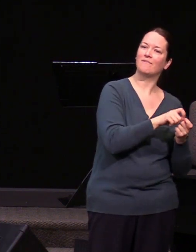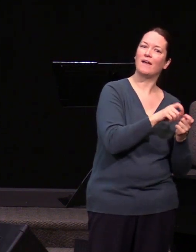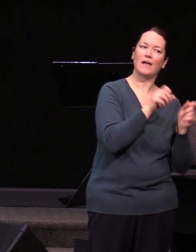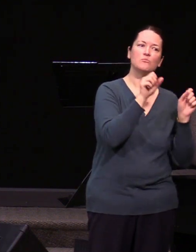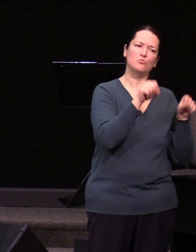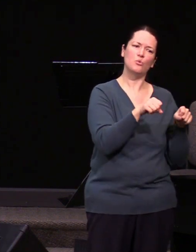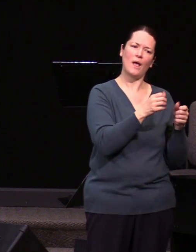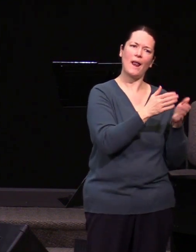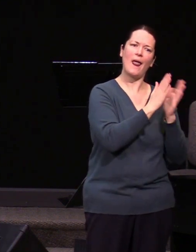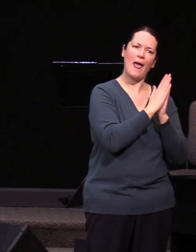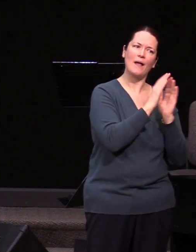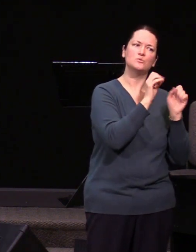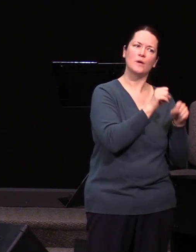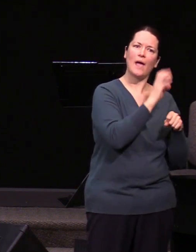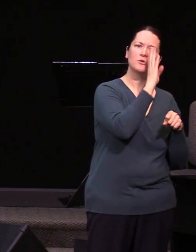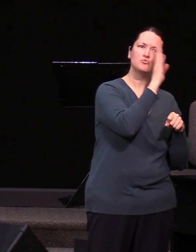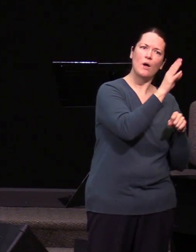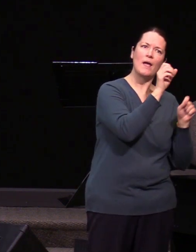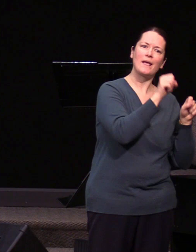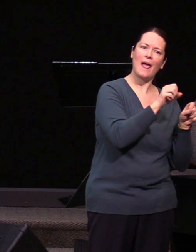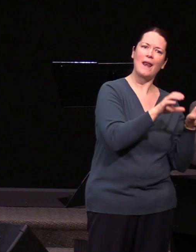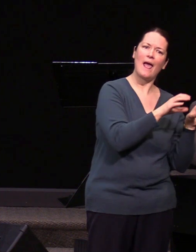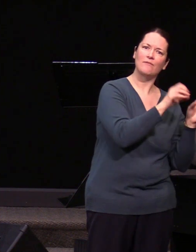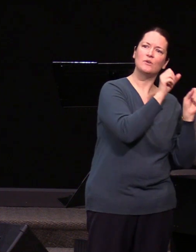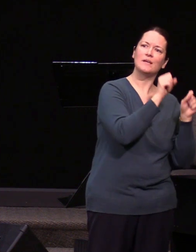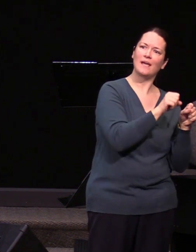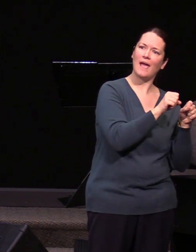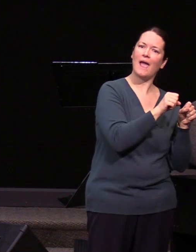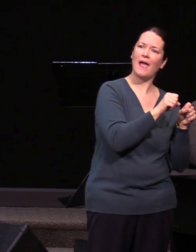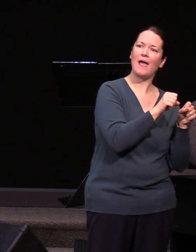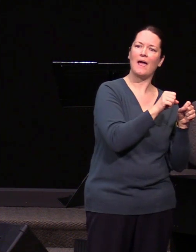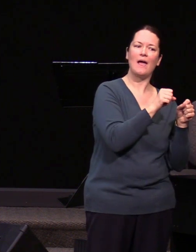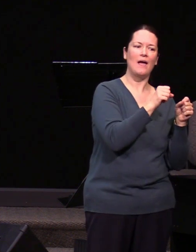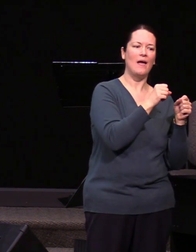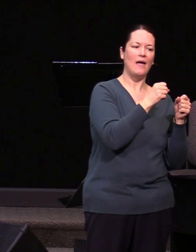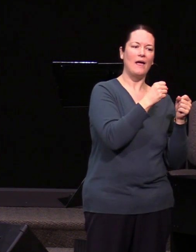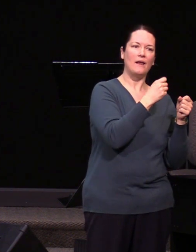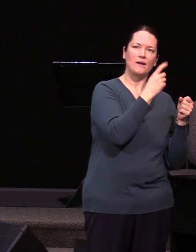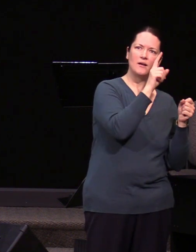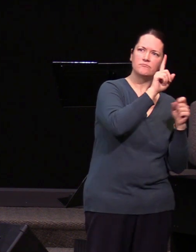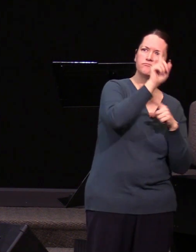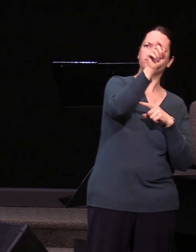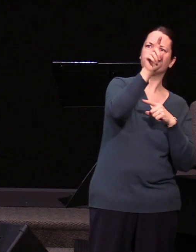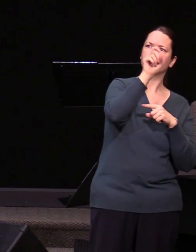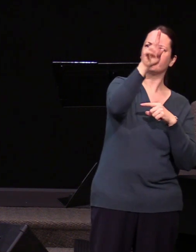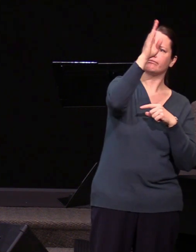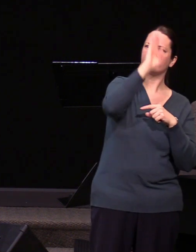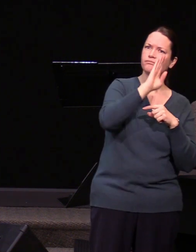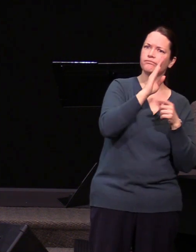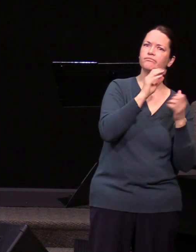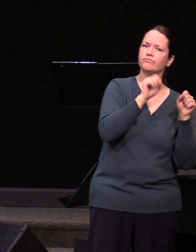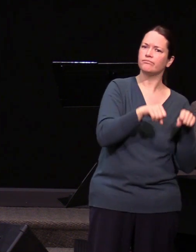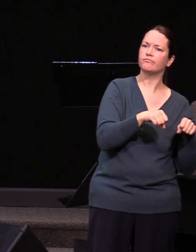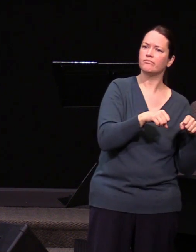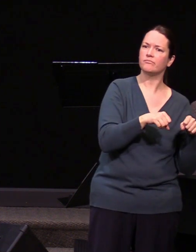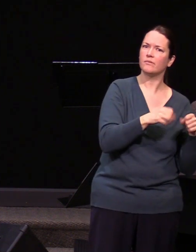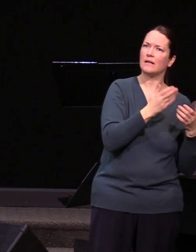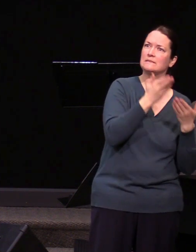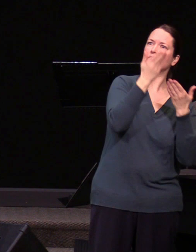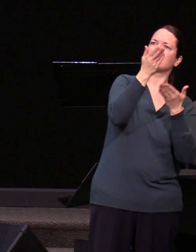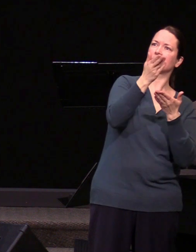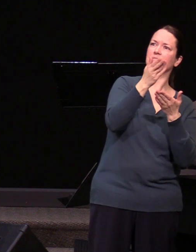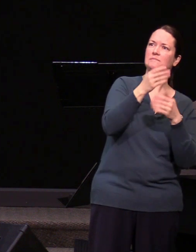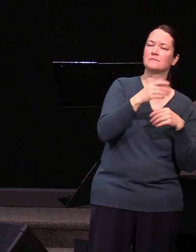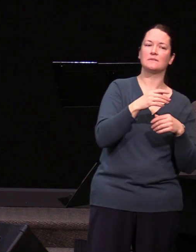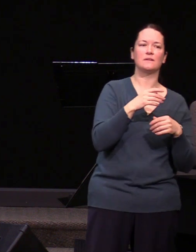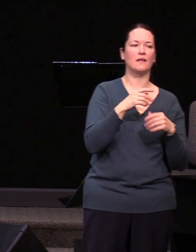Ask. Be direct. Be active. Bring your petitions to God. There are examples of